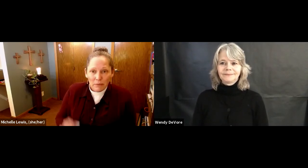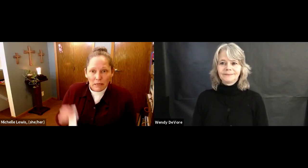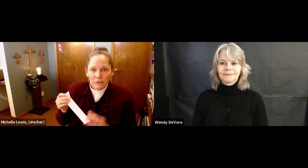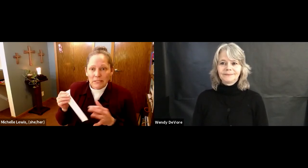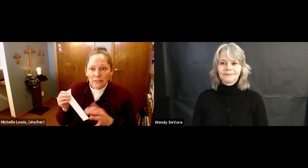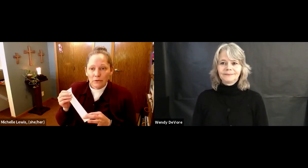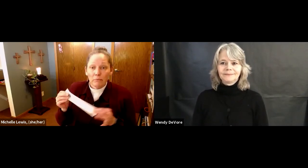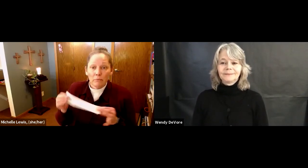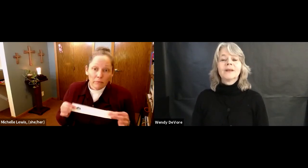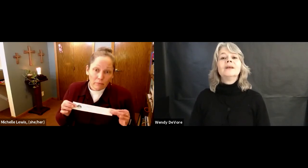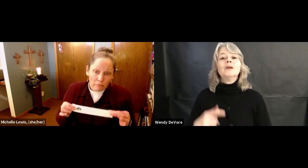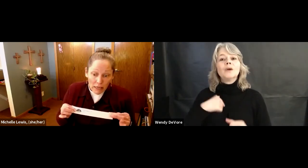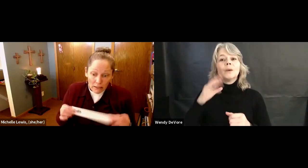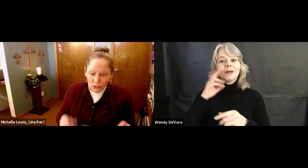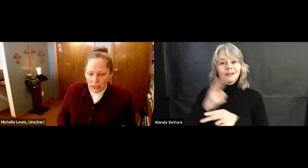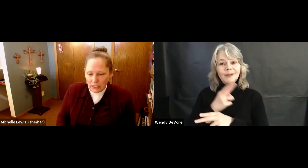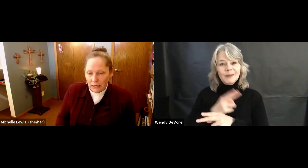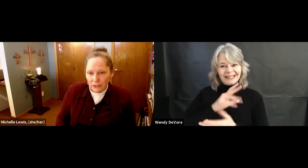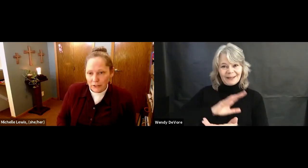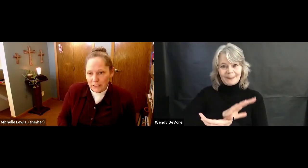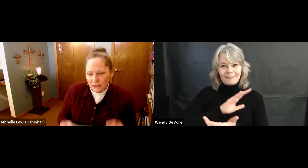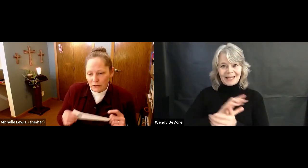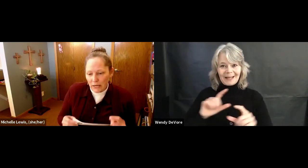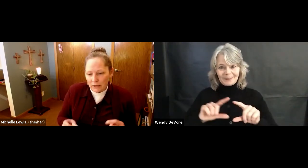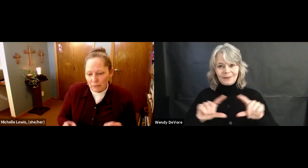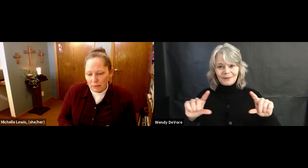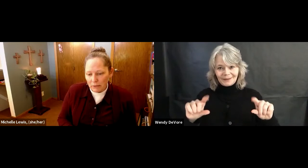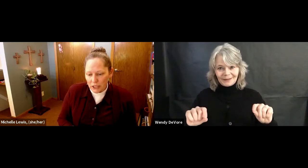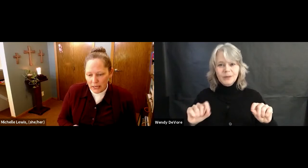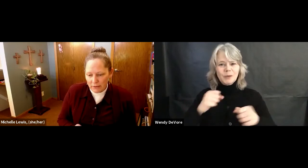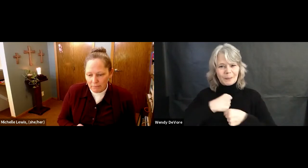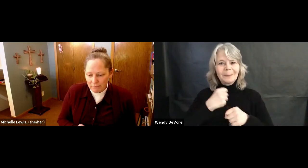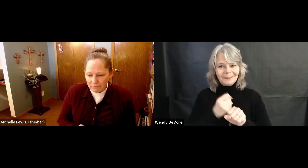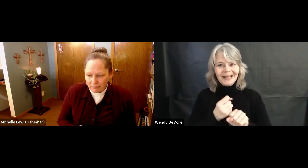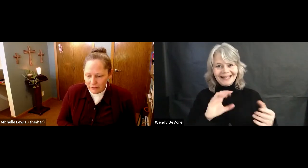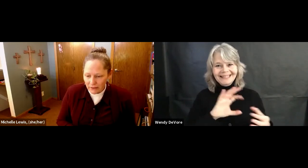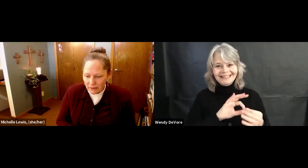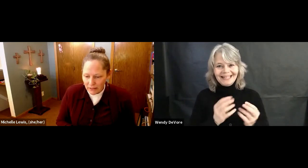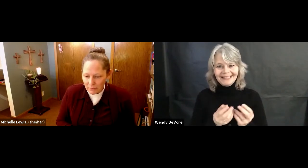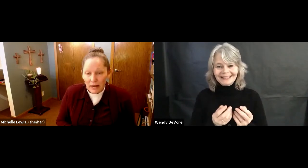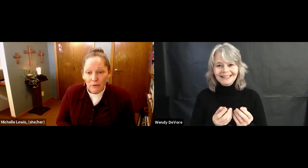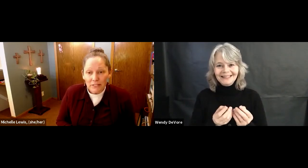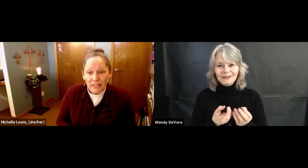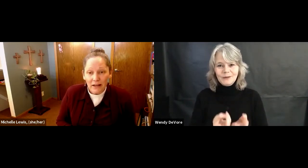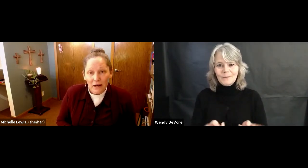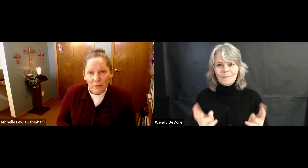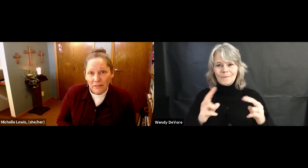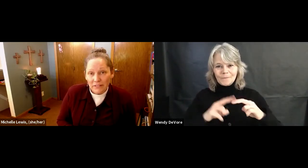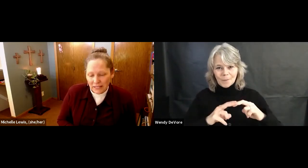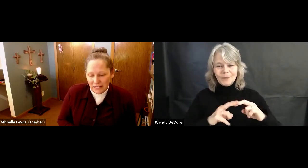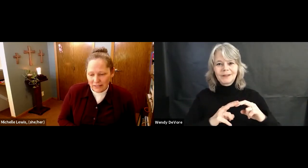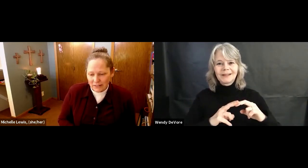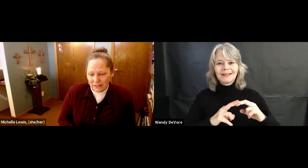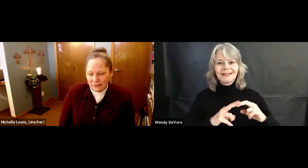And then we're using these papers to make a chain, actually to create a paper chain, counting up